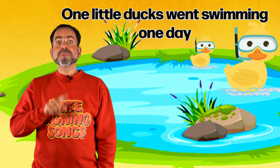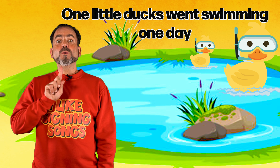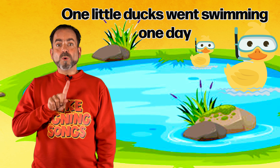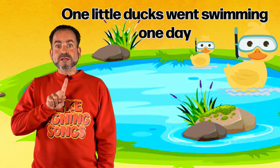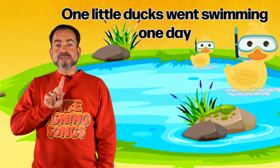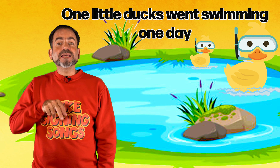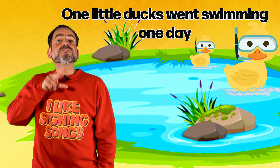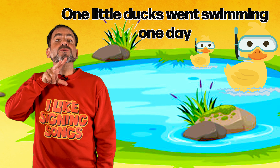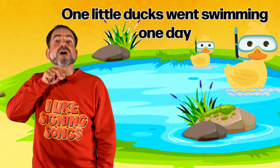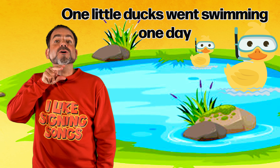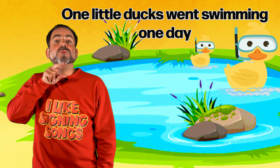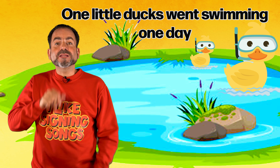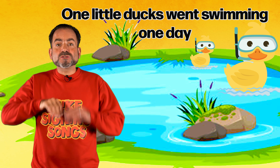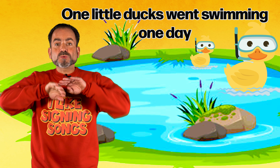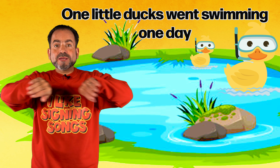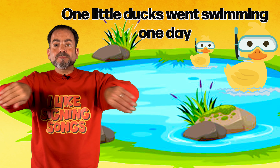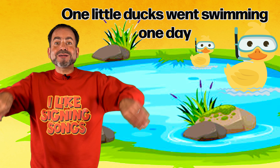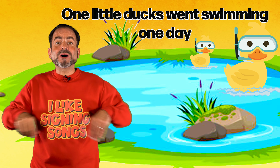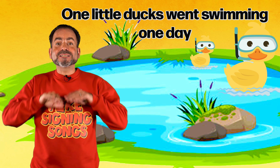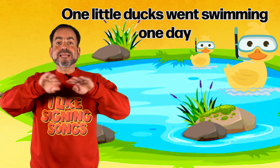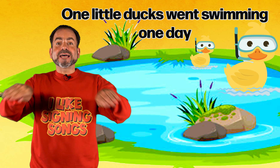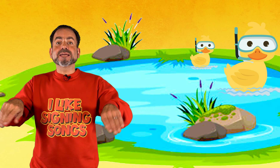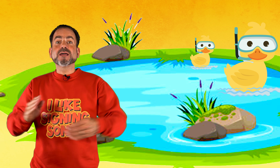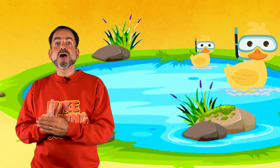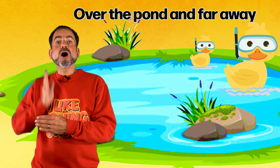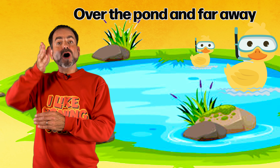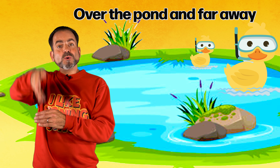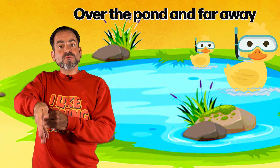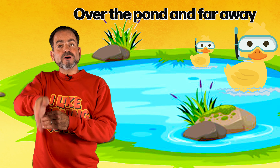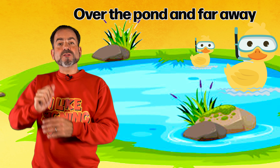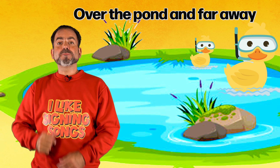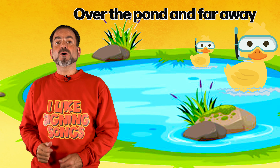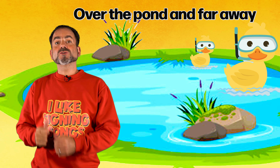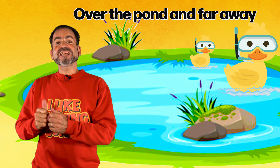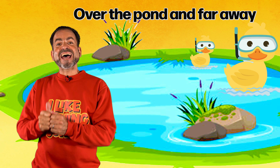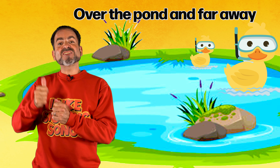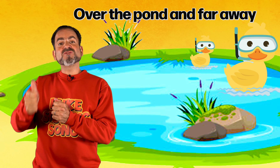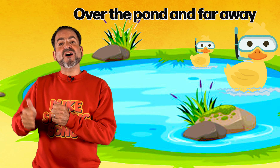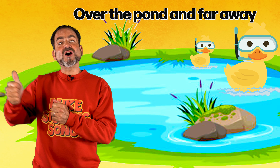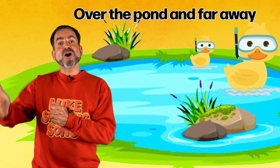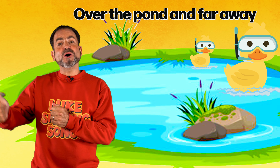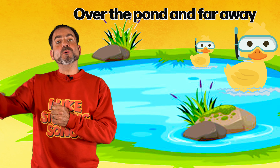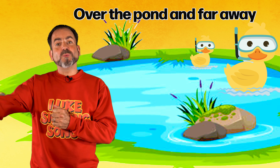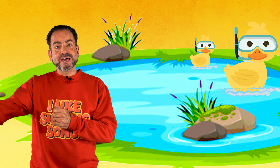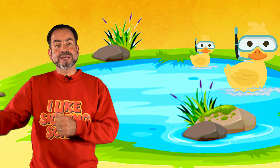One little duck went swimming one day, over the pond and far away.